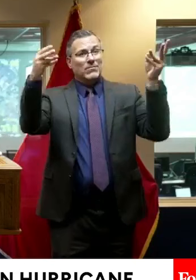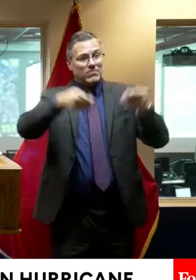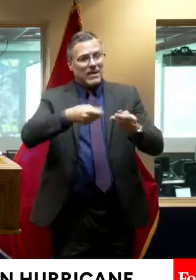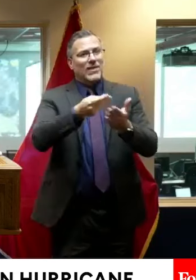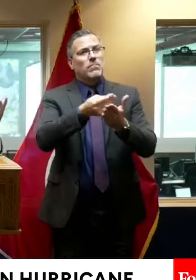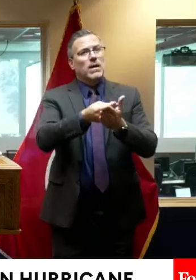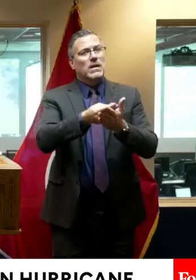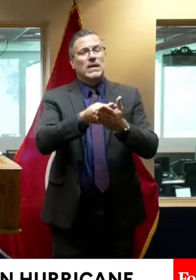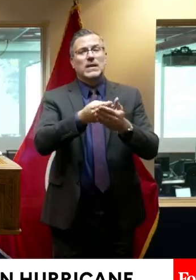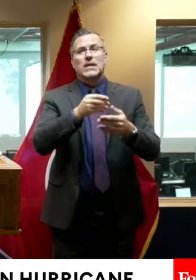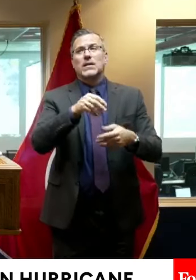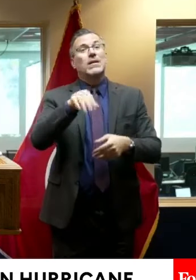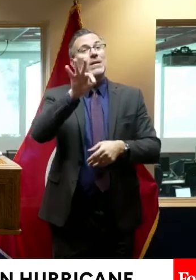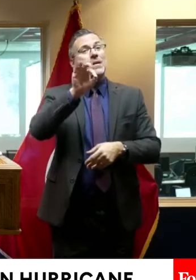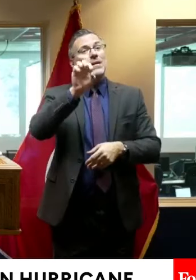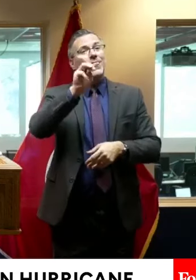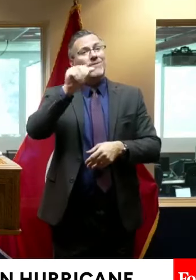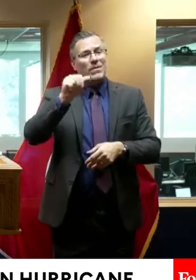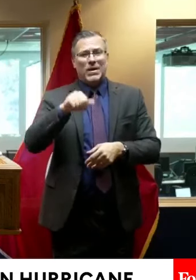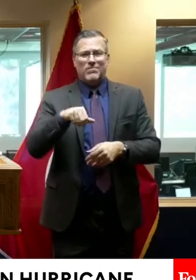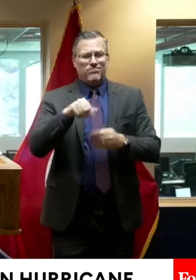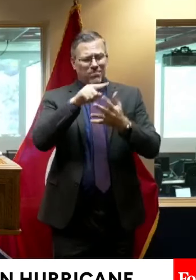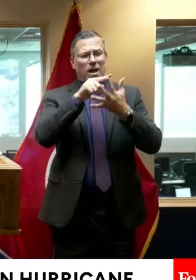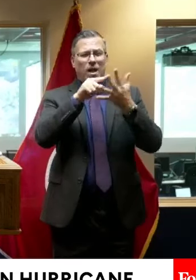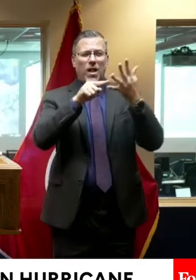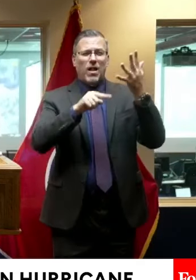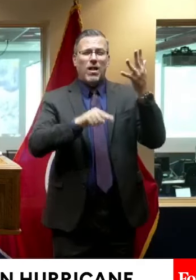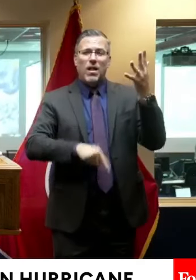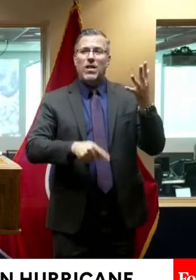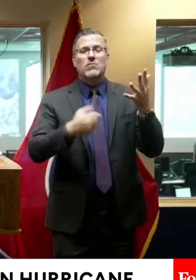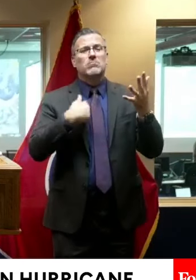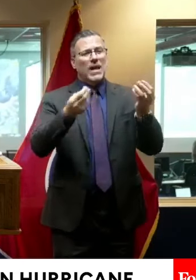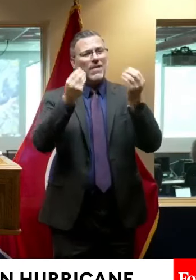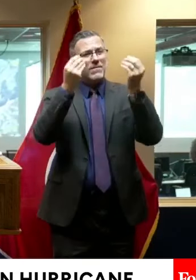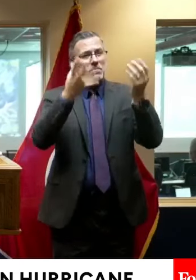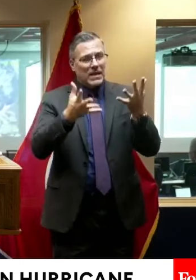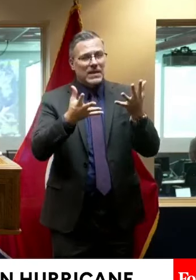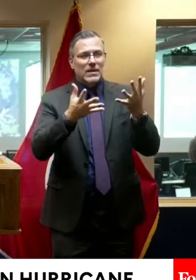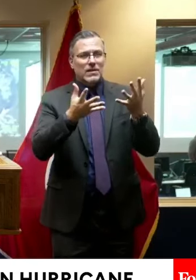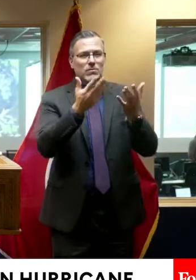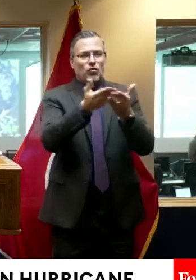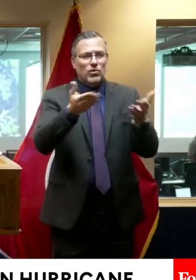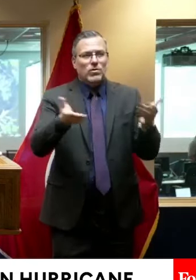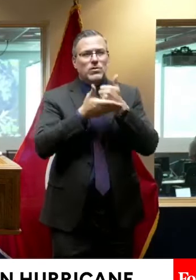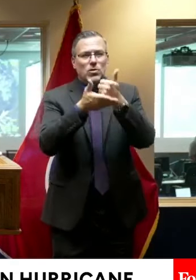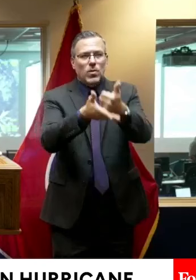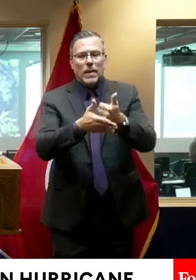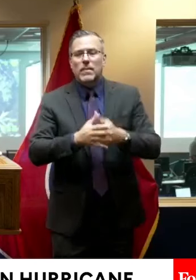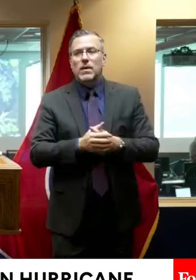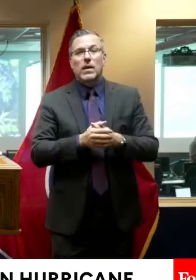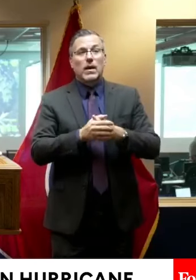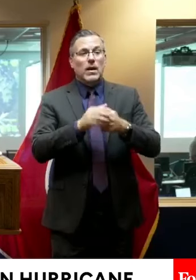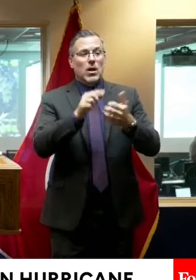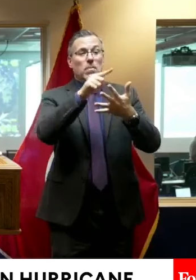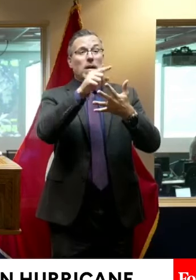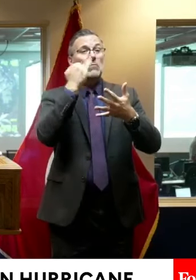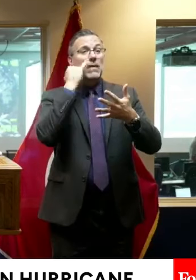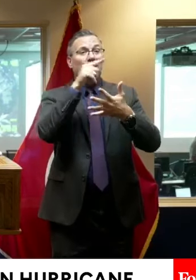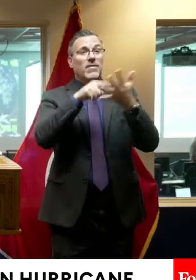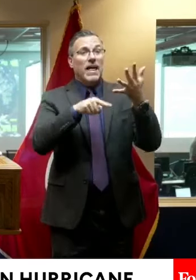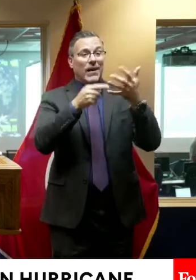have multiple pathways to relief. The coordination and